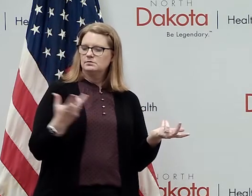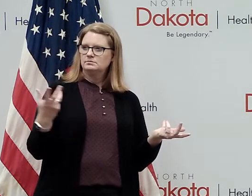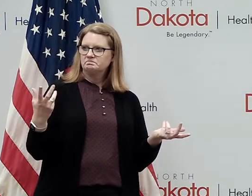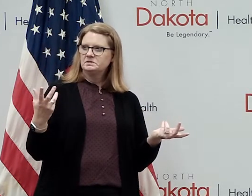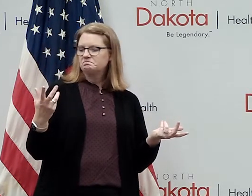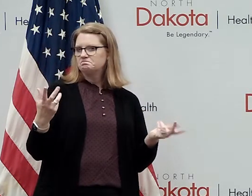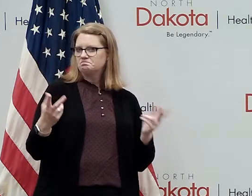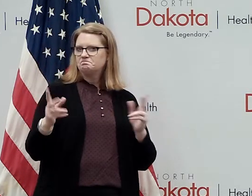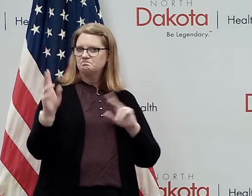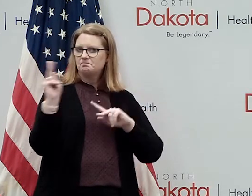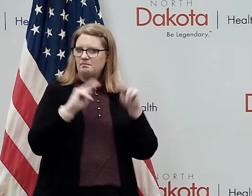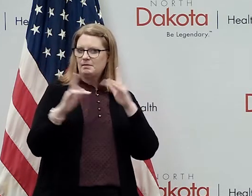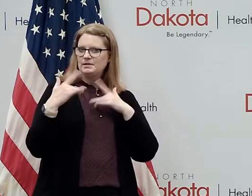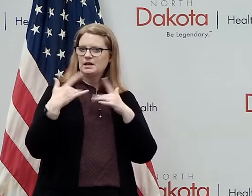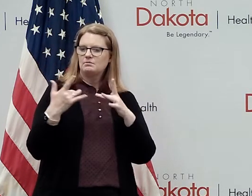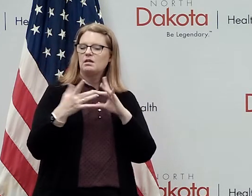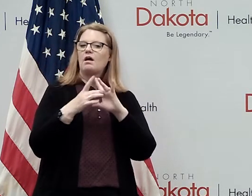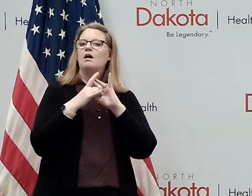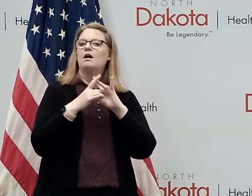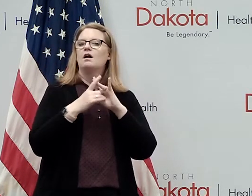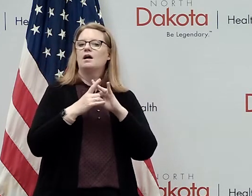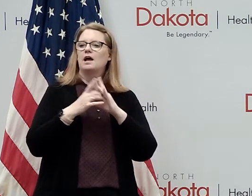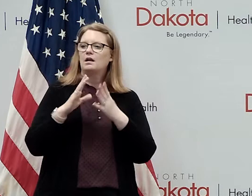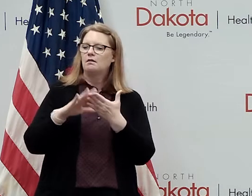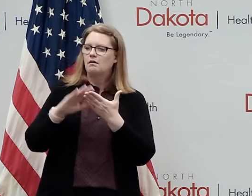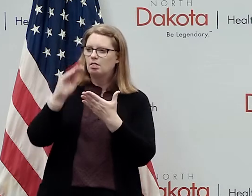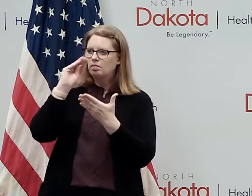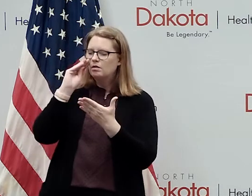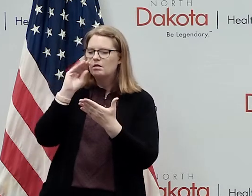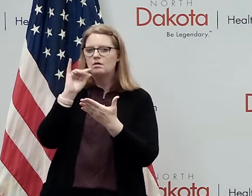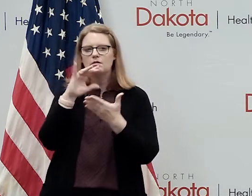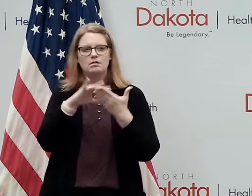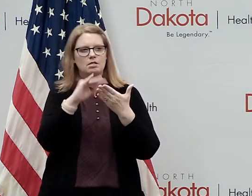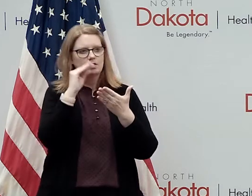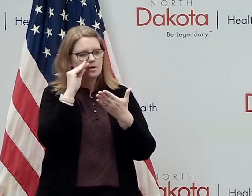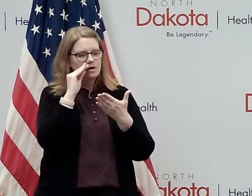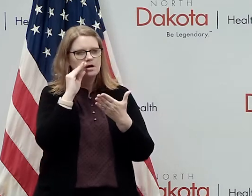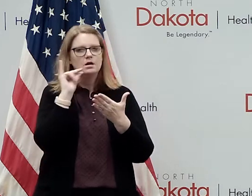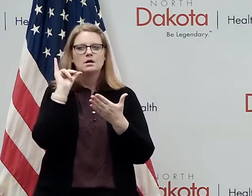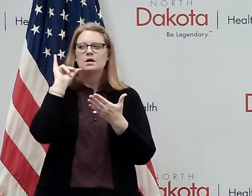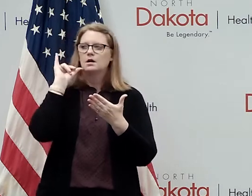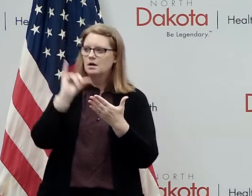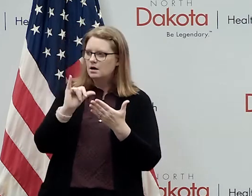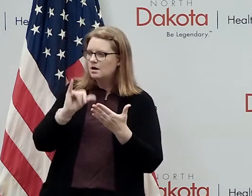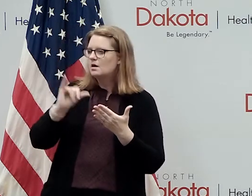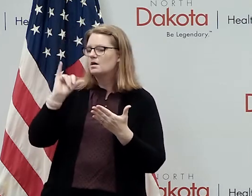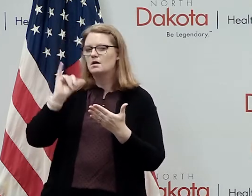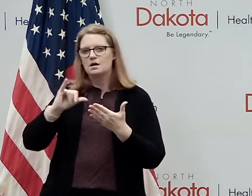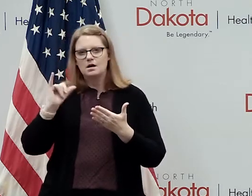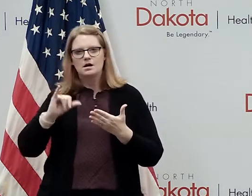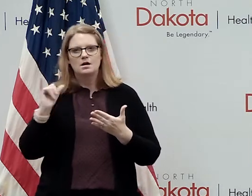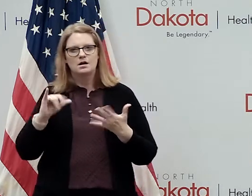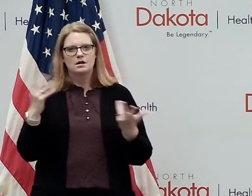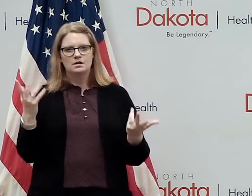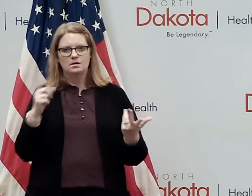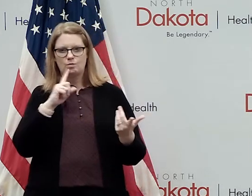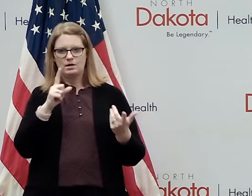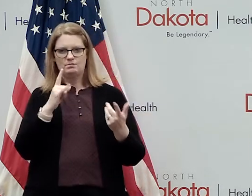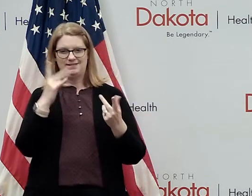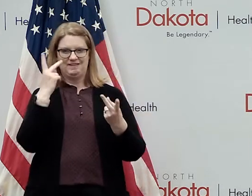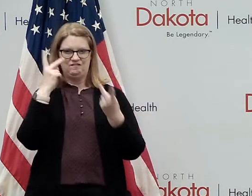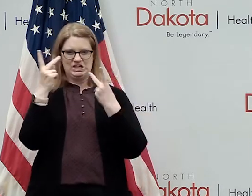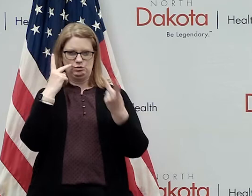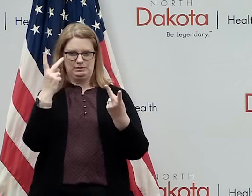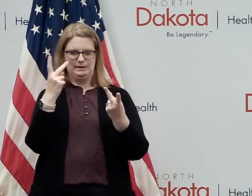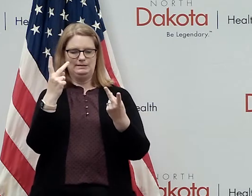got closer together and learn more about each other through this time of distance because of visually being able to see into each